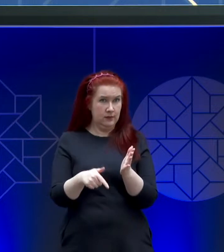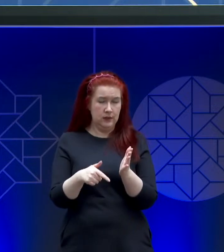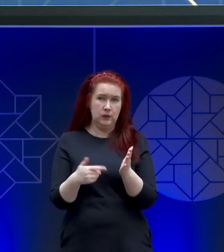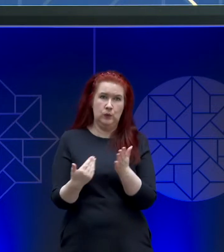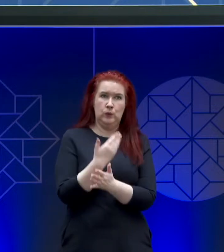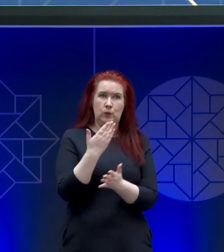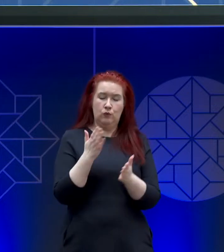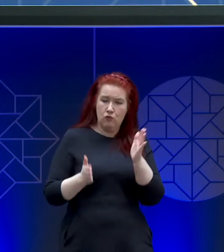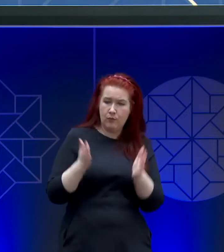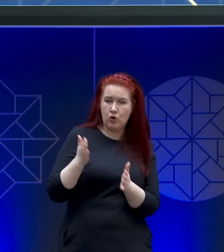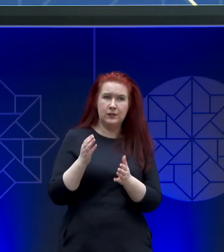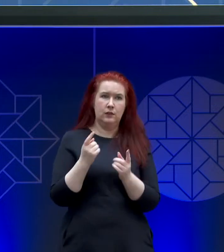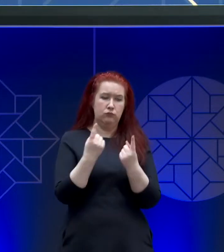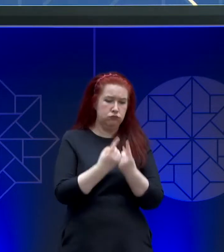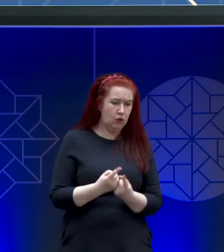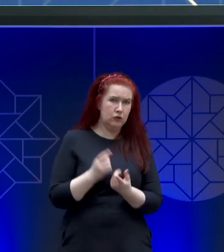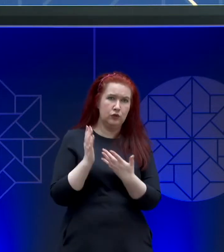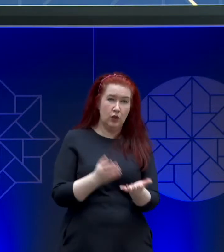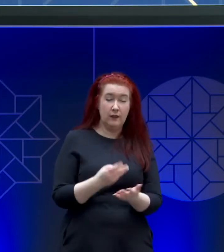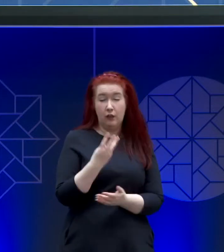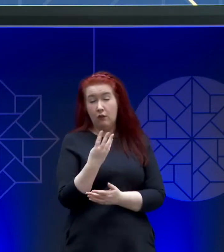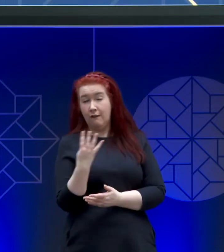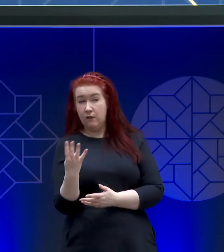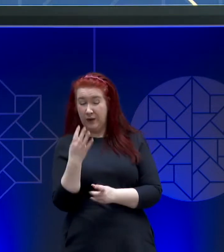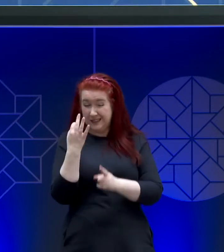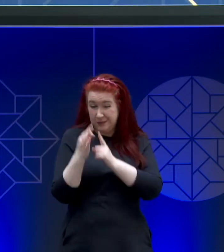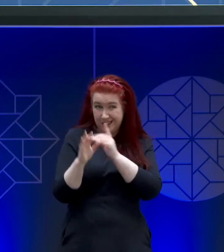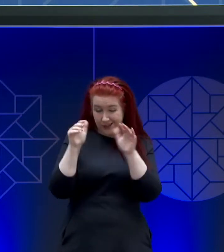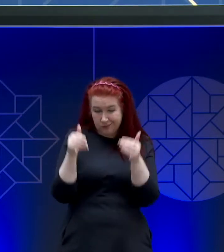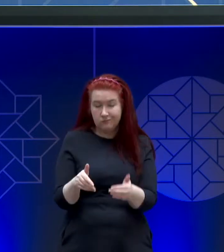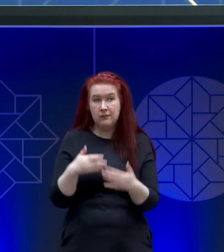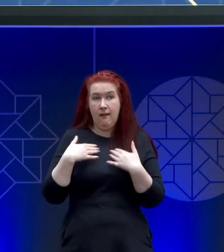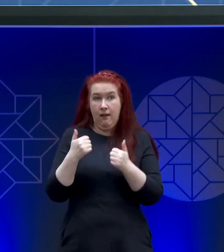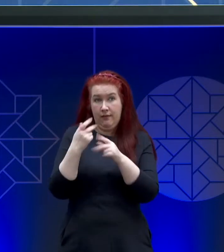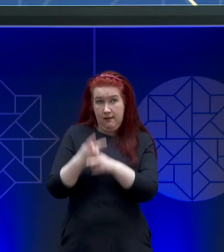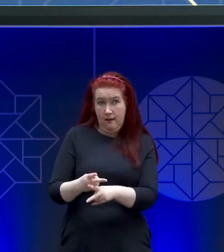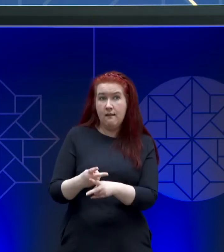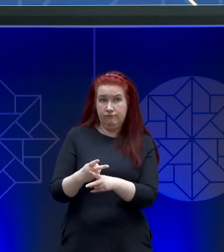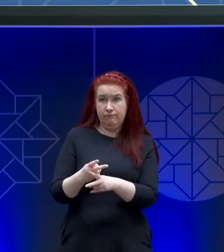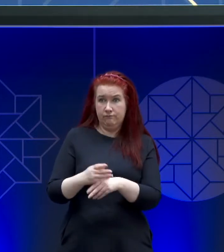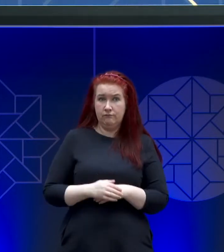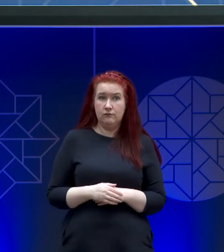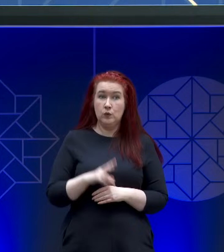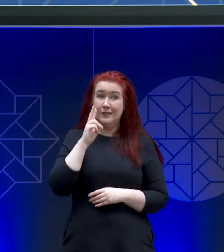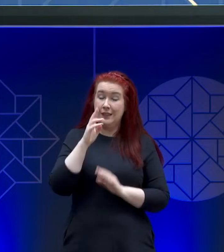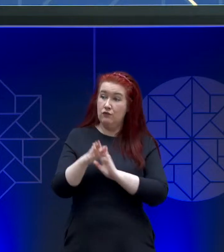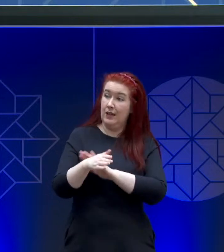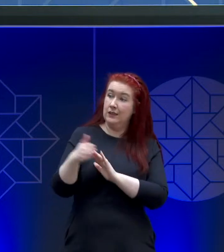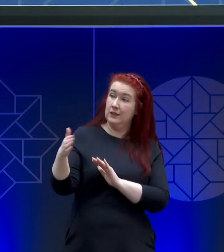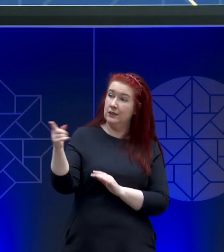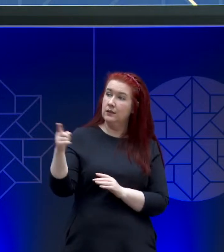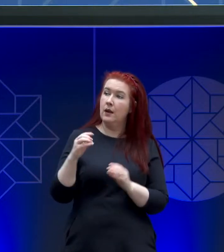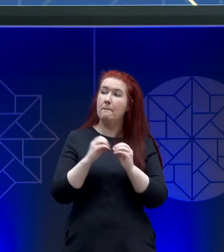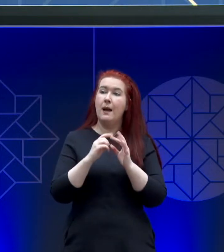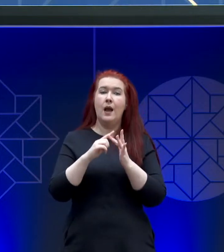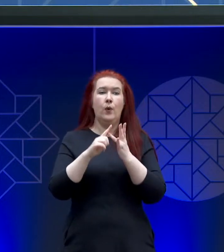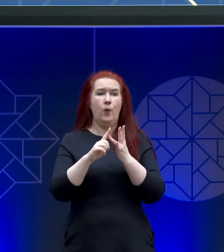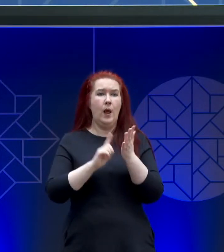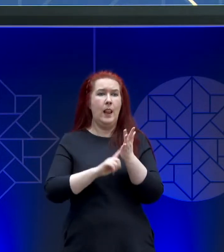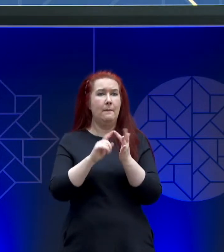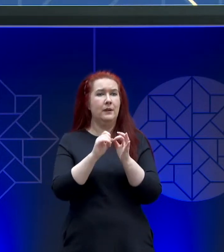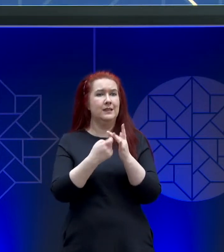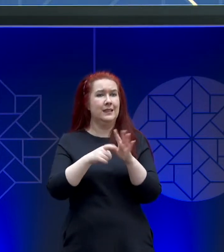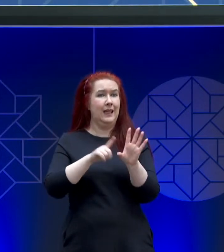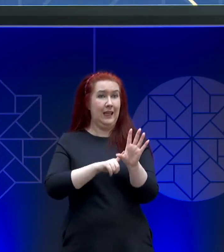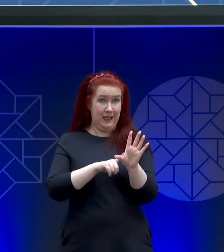and services. And 3 or 4 of those work specifically on healthcare and social care. To my right here, BioLiberty work